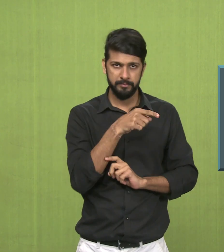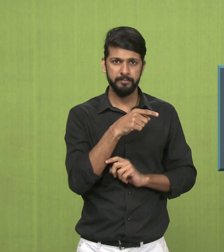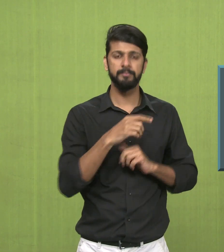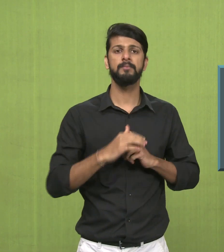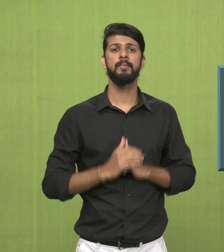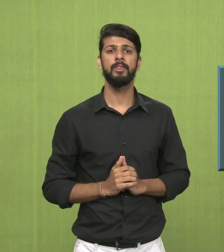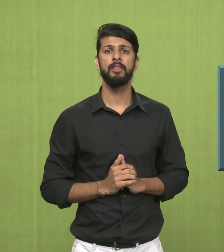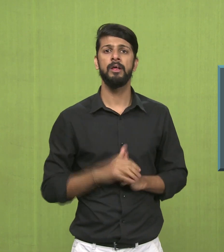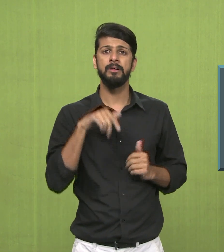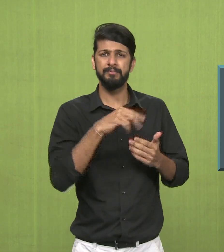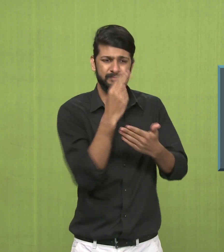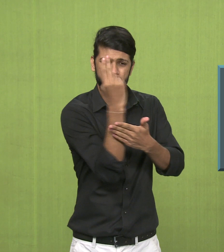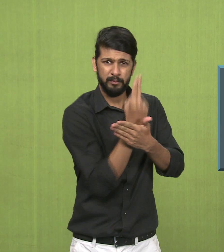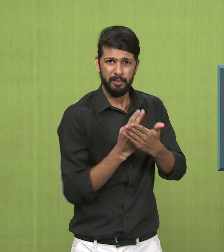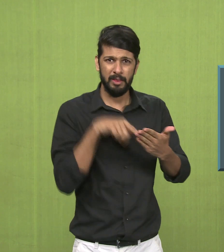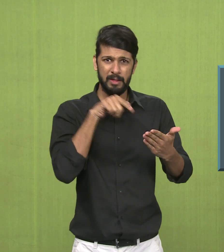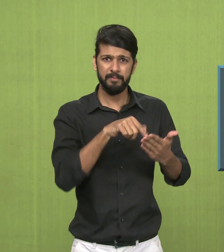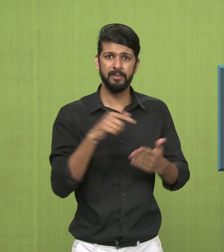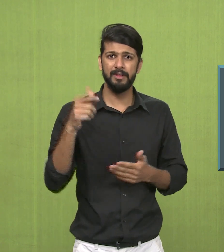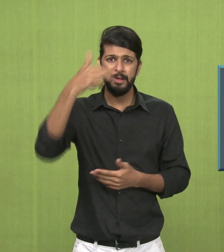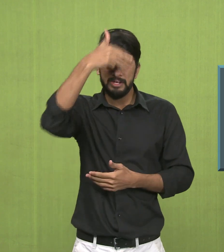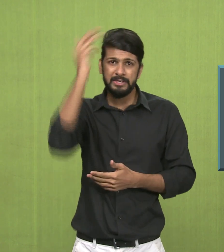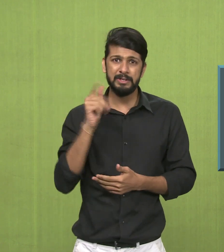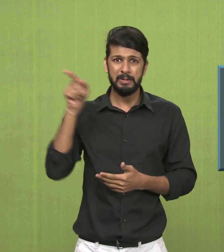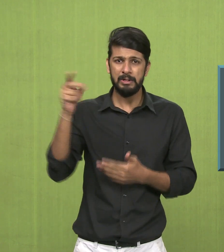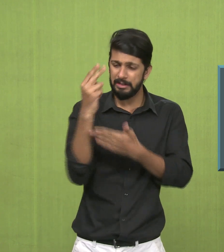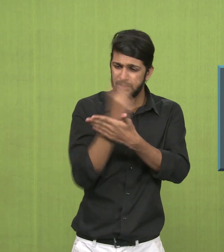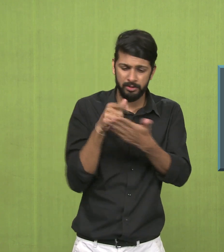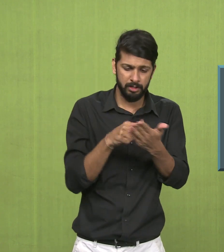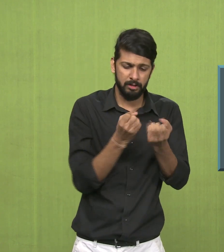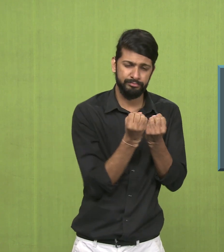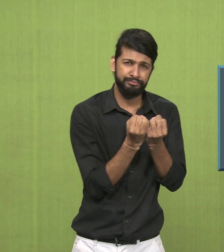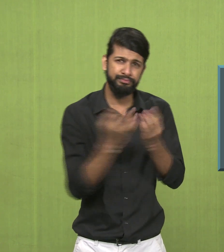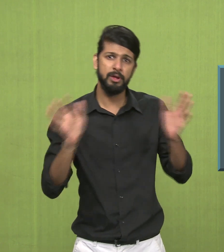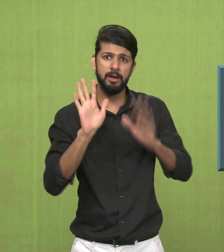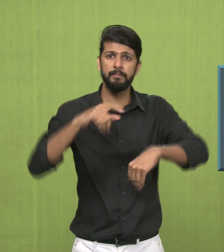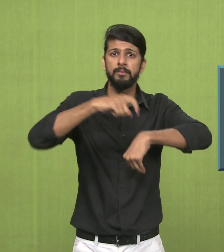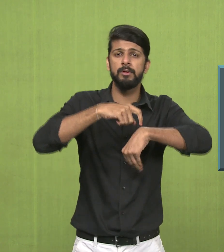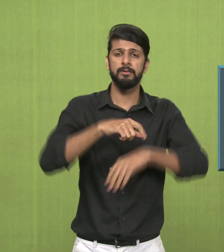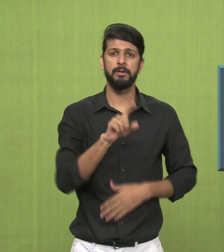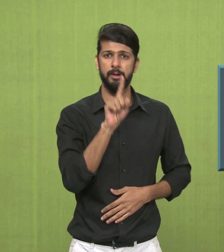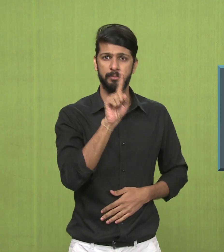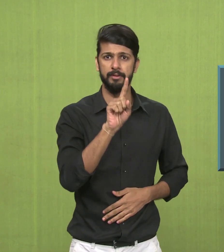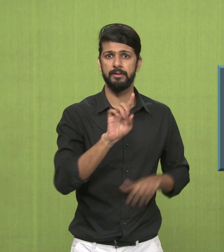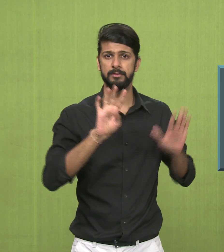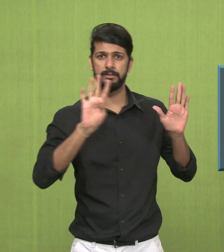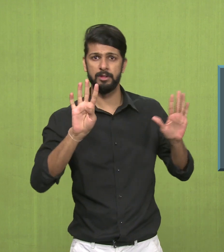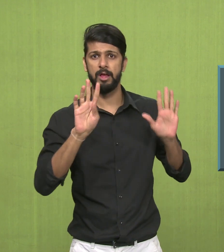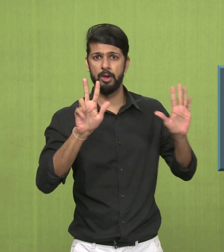inspired by the social work she had done for mankind. And